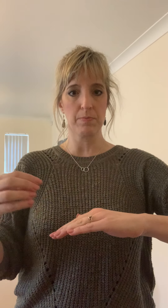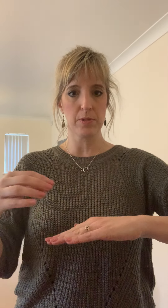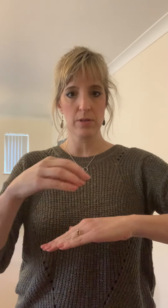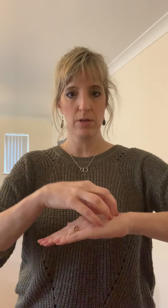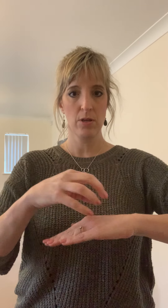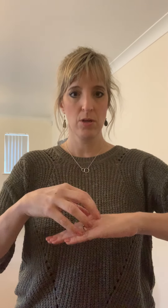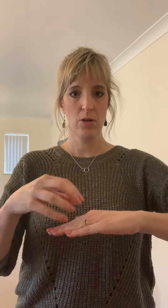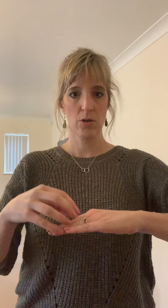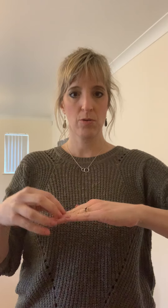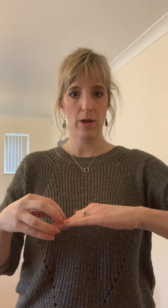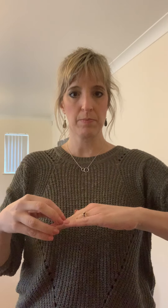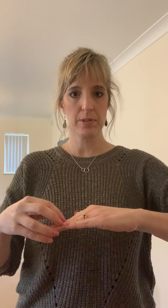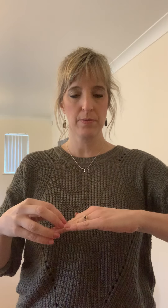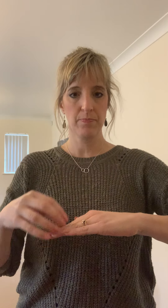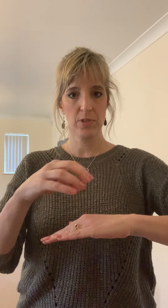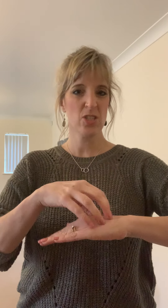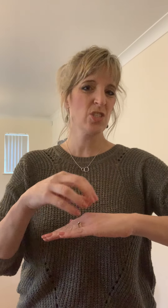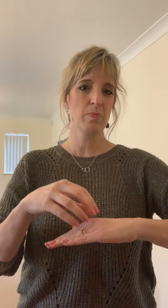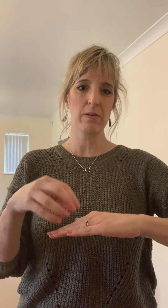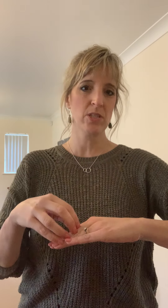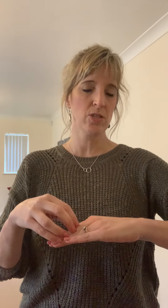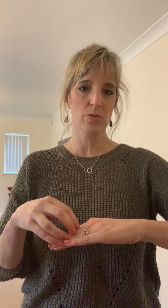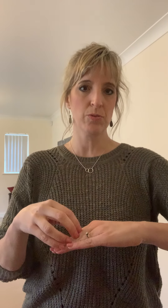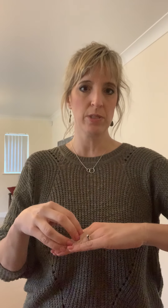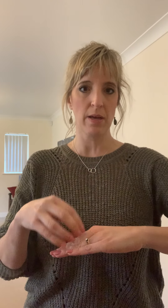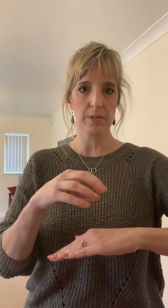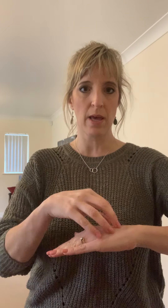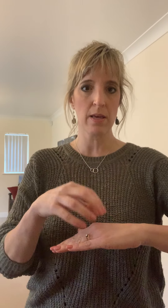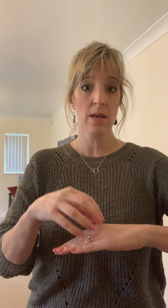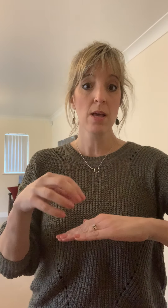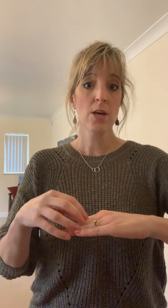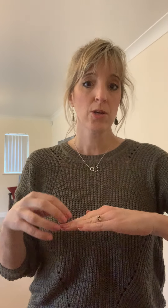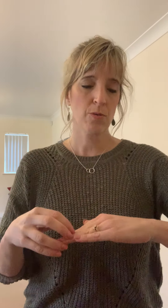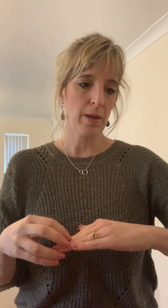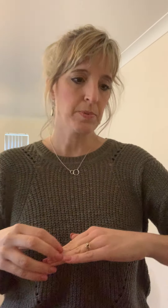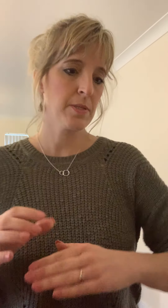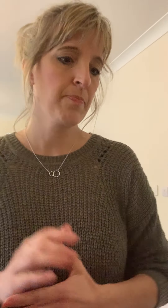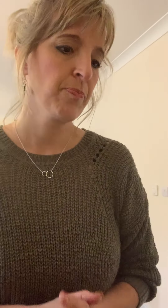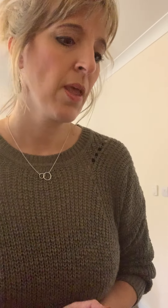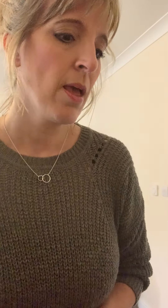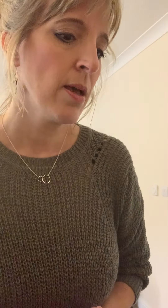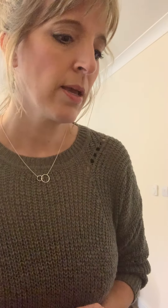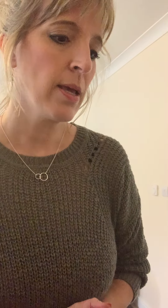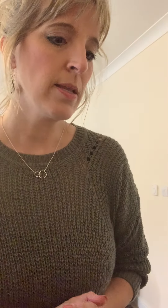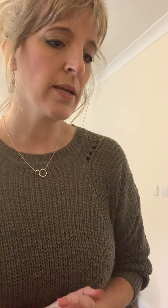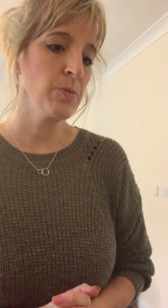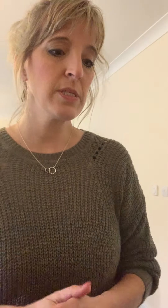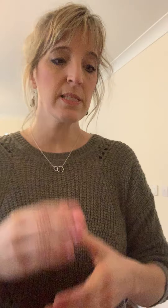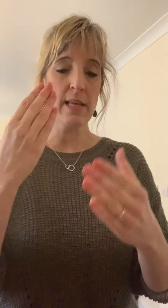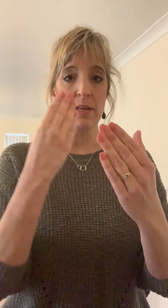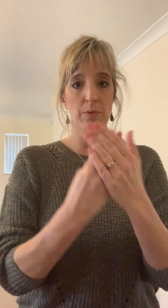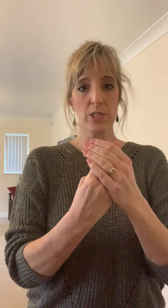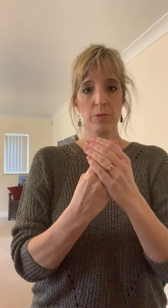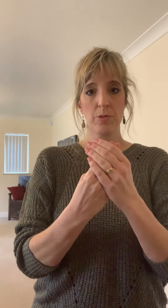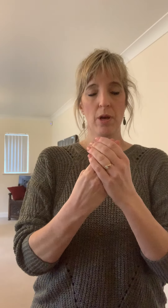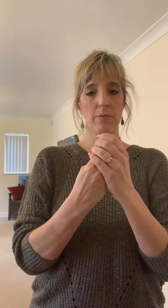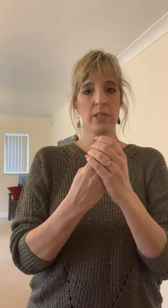grapes, grapes. You just bounce it 2 or 3 times, okay? Grapes. Okay, the next one is sandwich, which we already